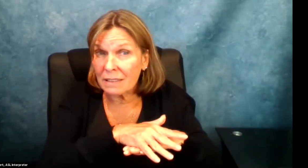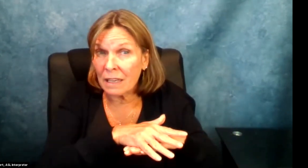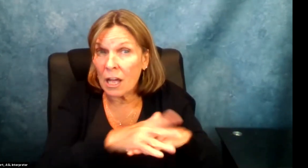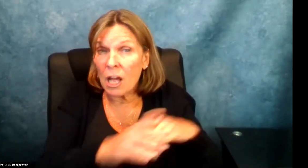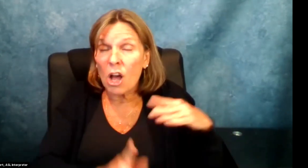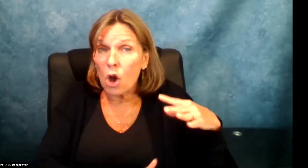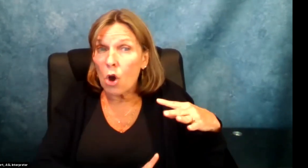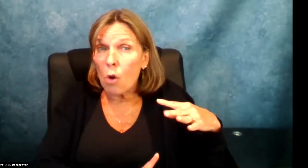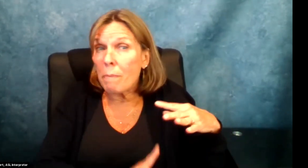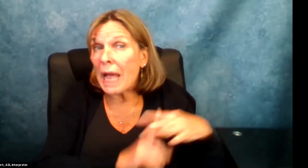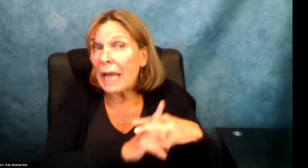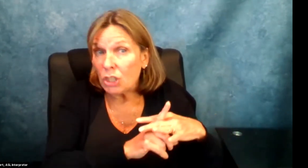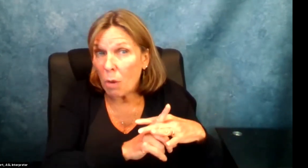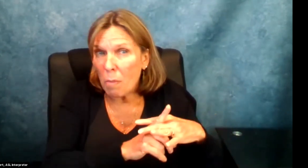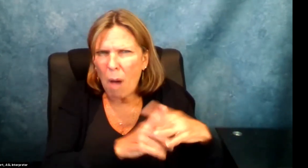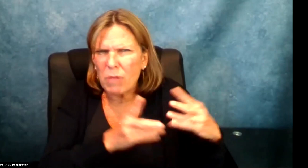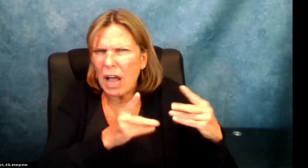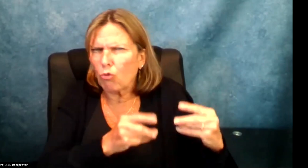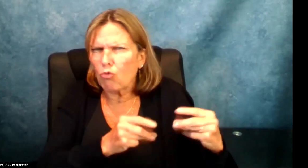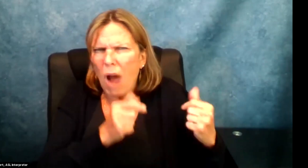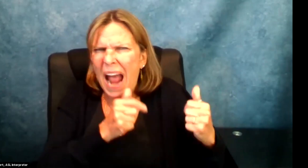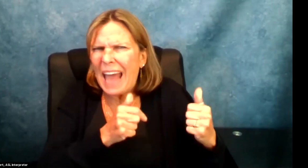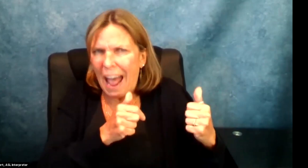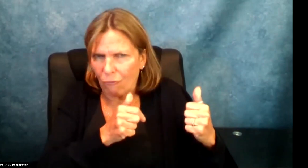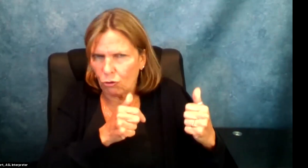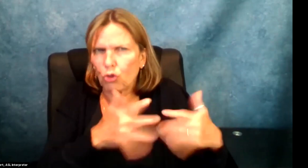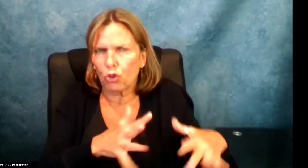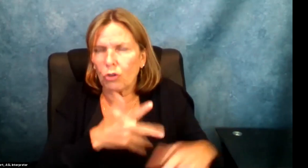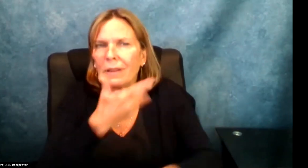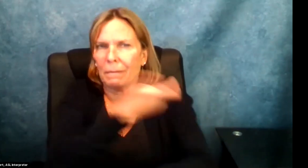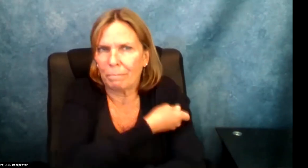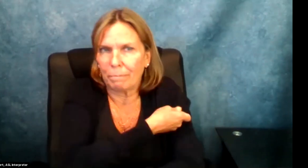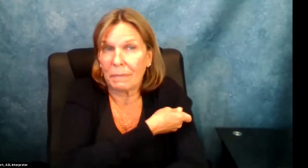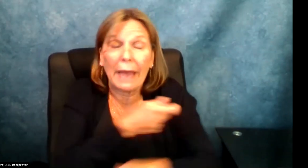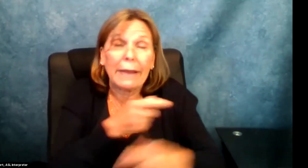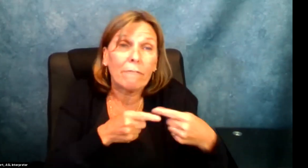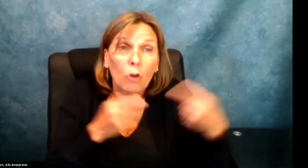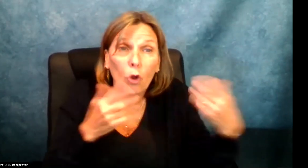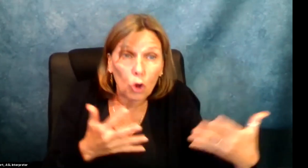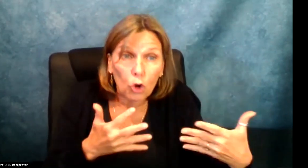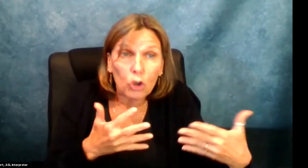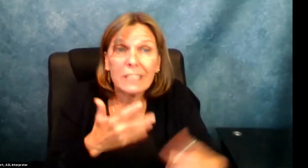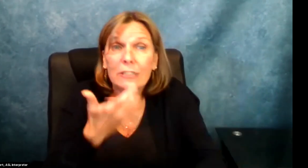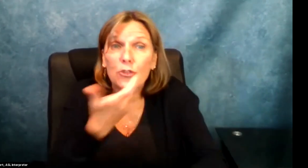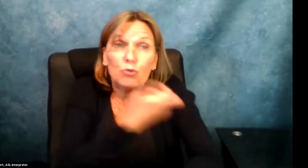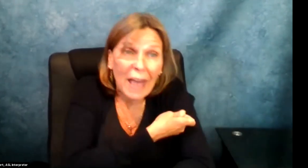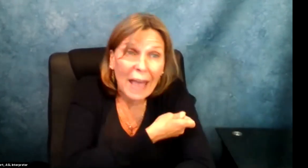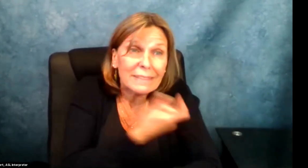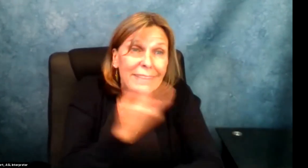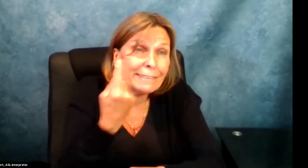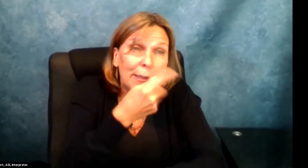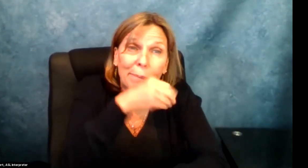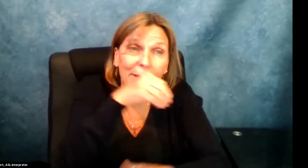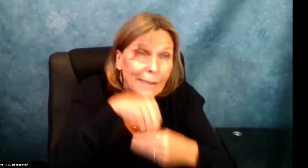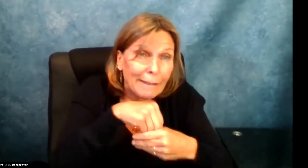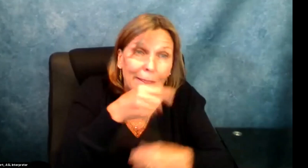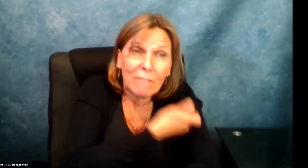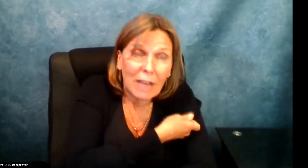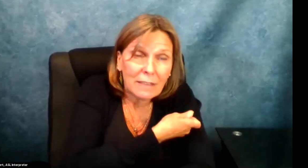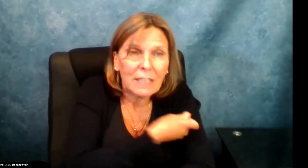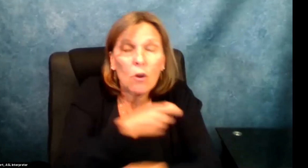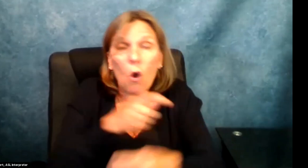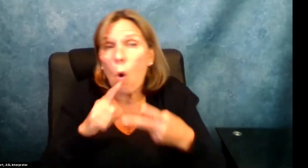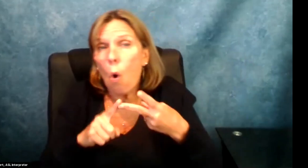the moments right after the vaccine, if someone has an allergy to one of the components, or within a few days